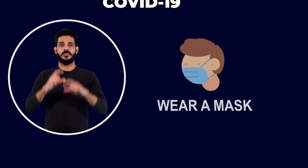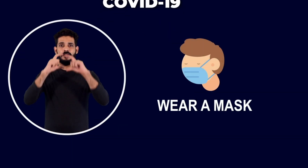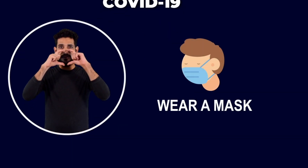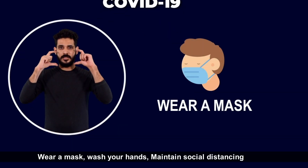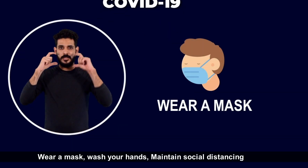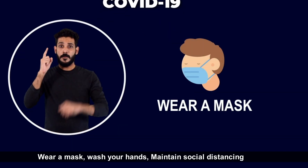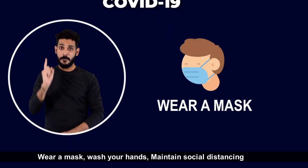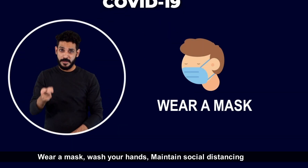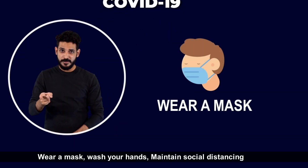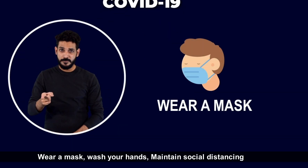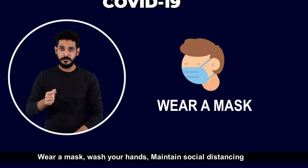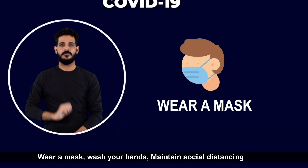We will a mask